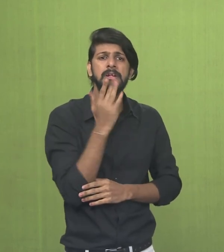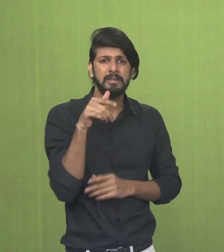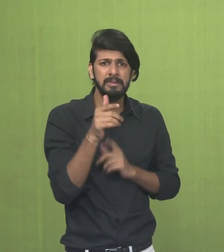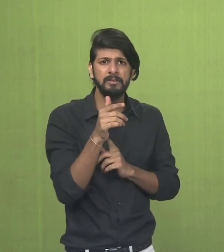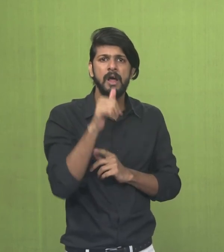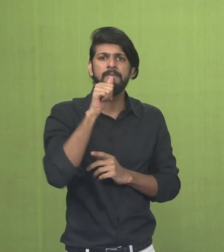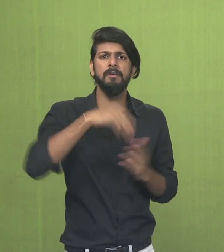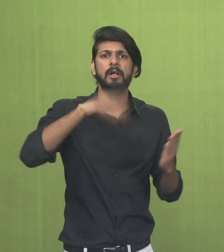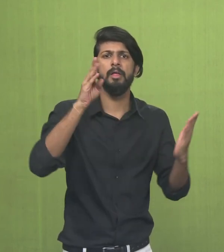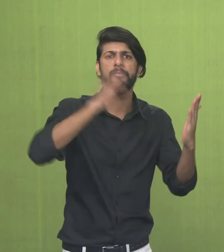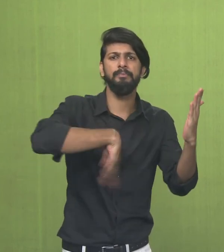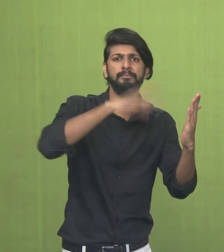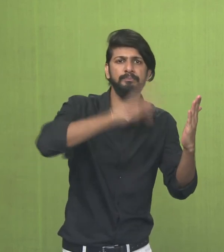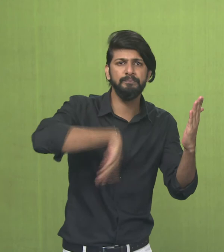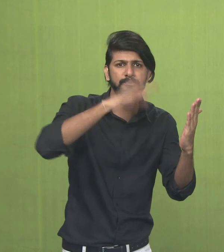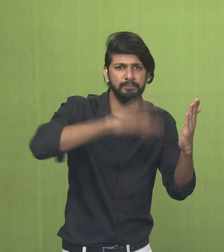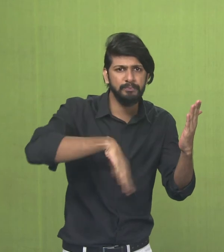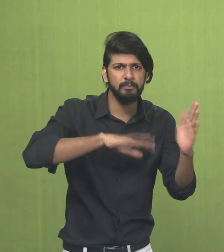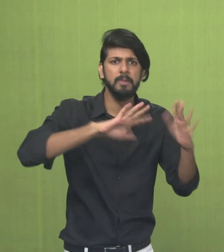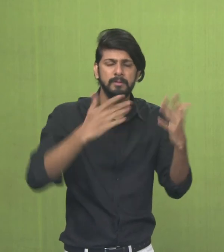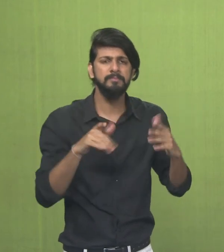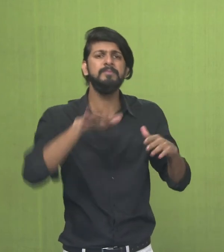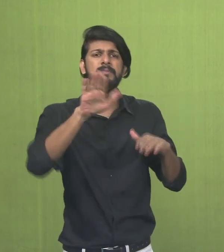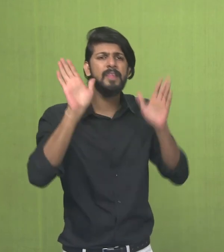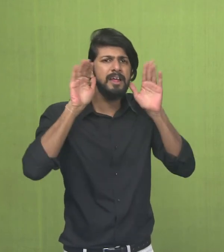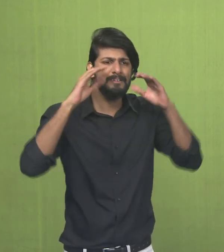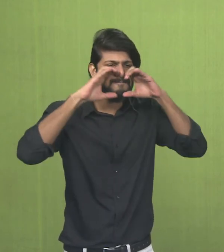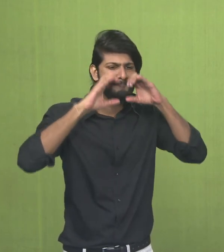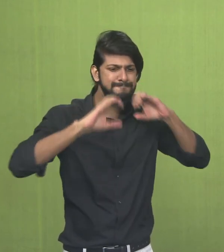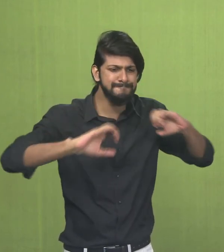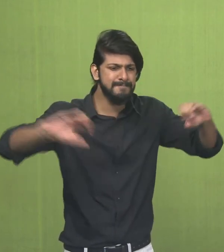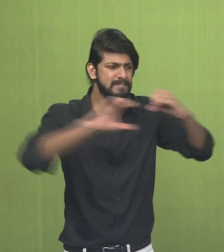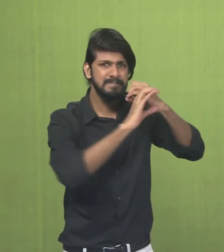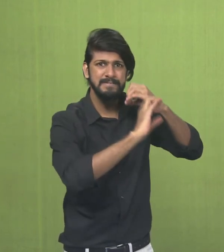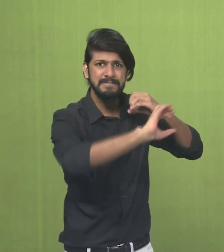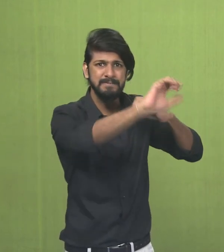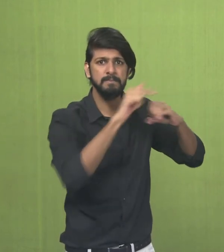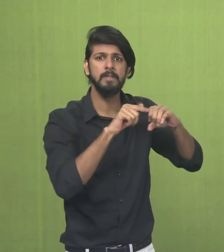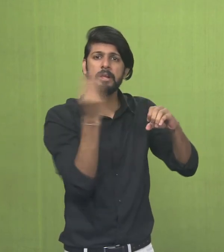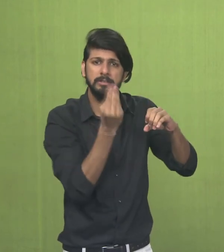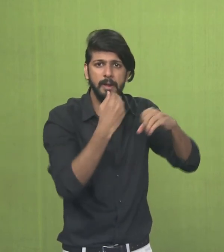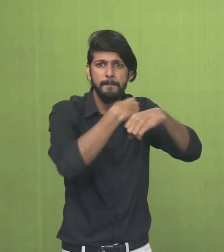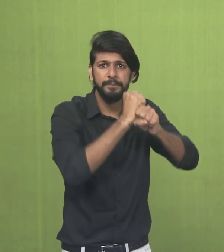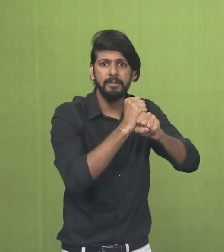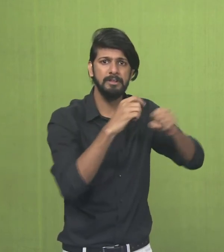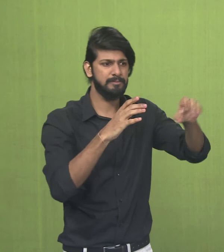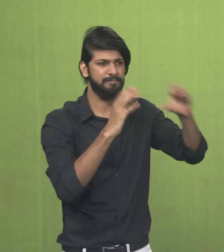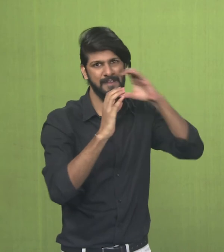The medium during that time was more watercolor, painted on paper and sometimes on